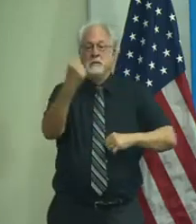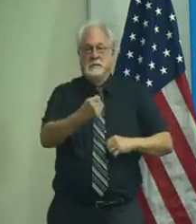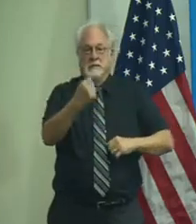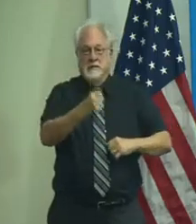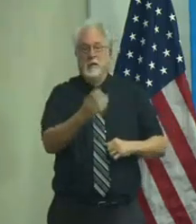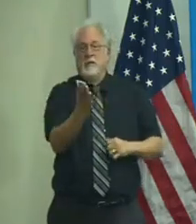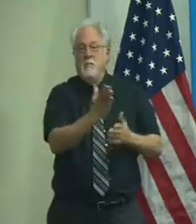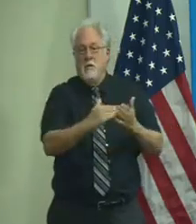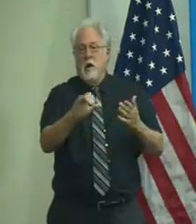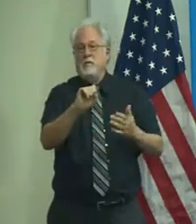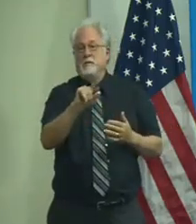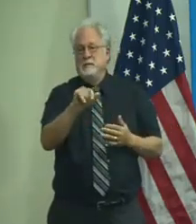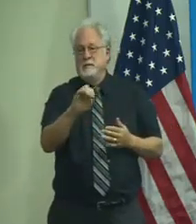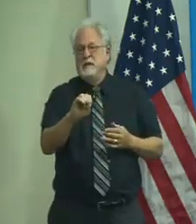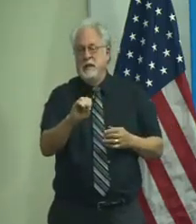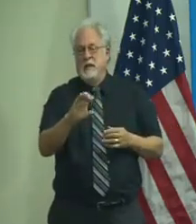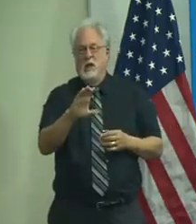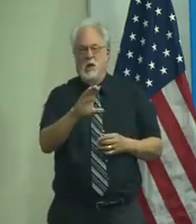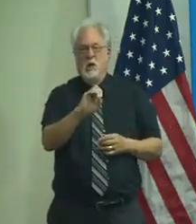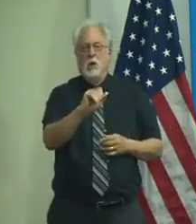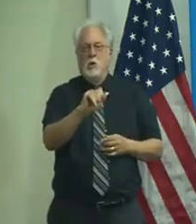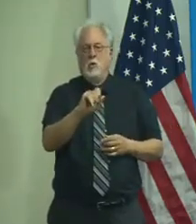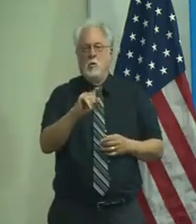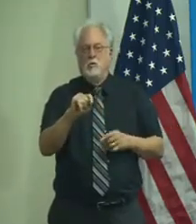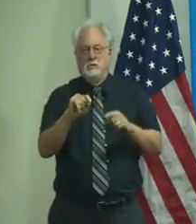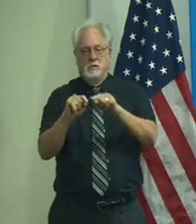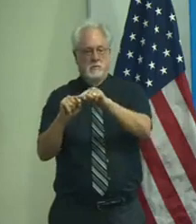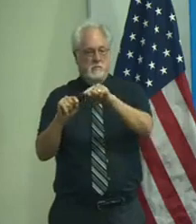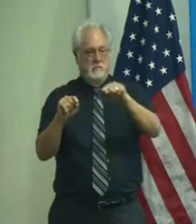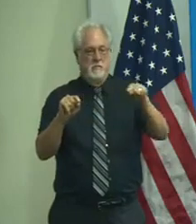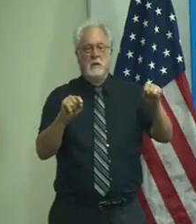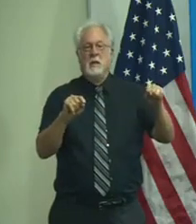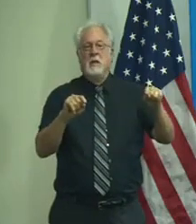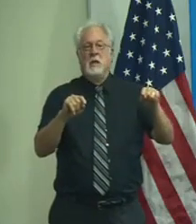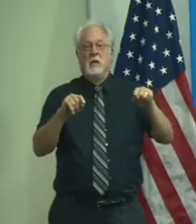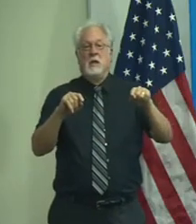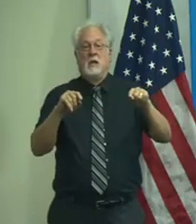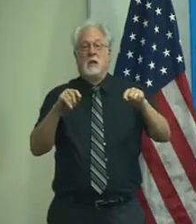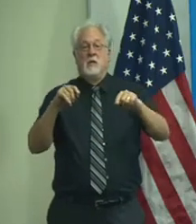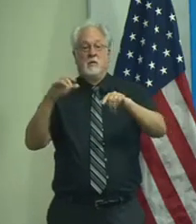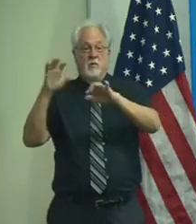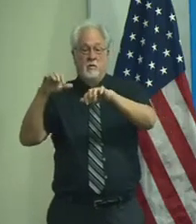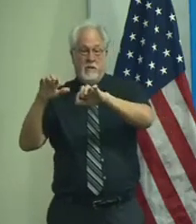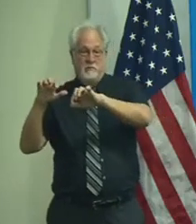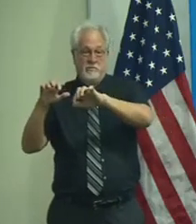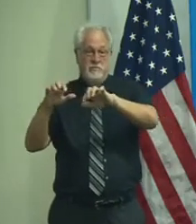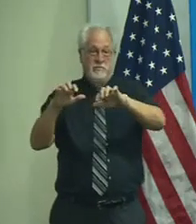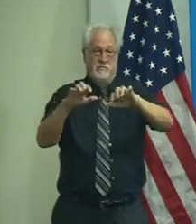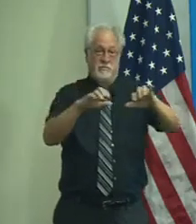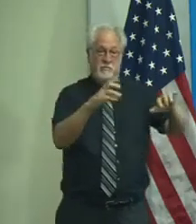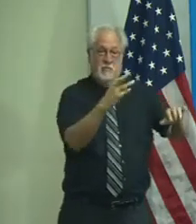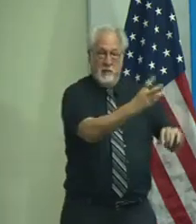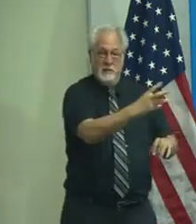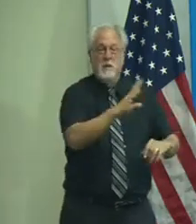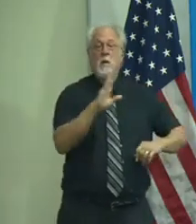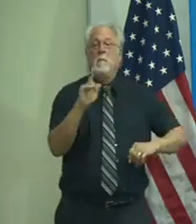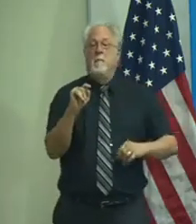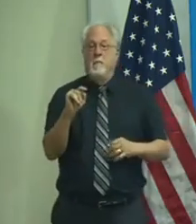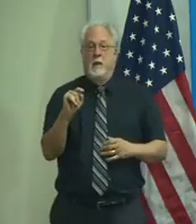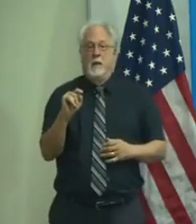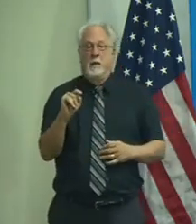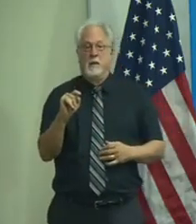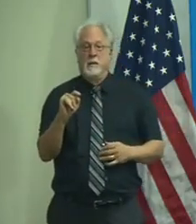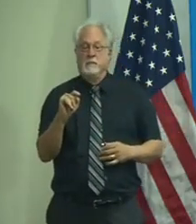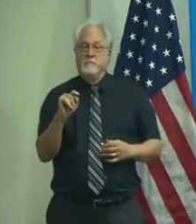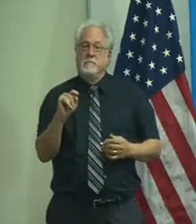the state, along the coast, as that storm tracks towards the west. But